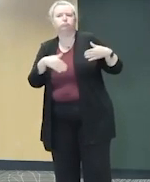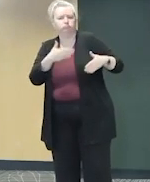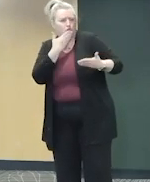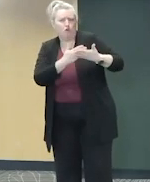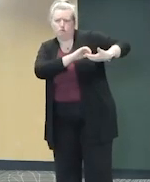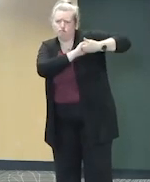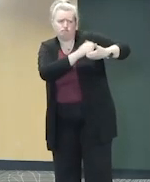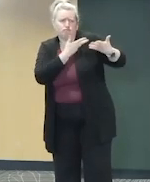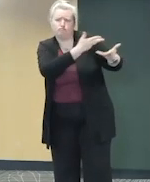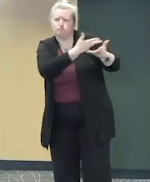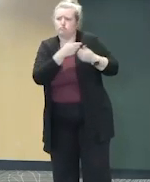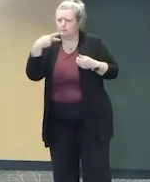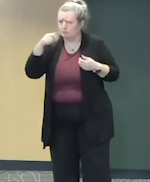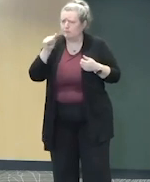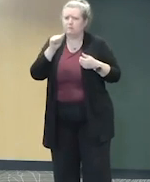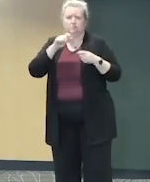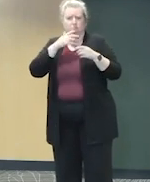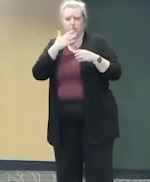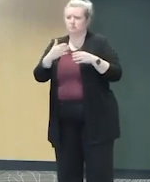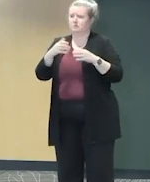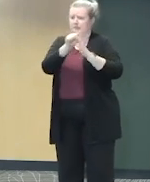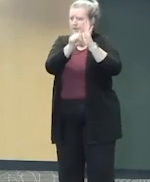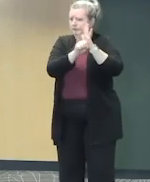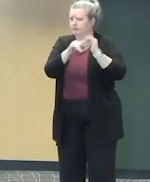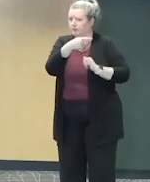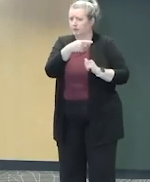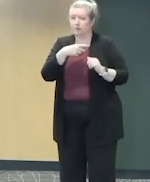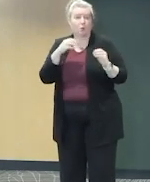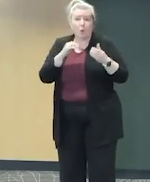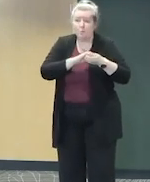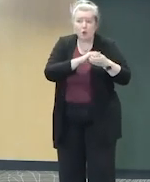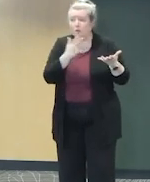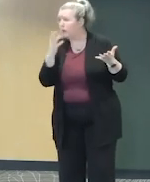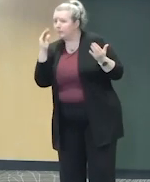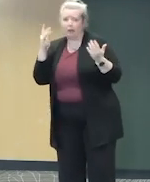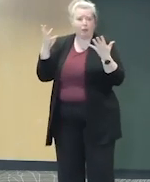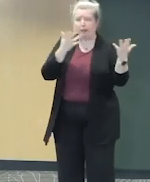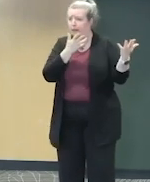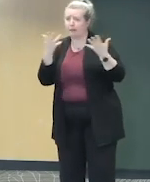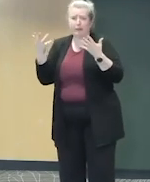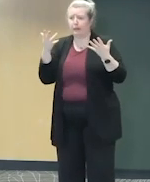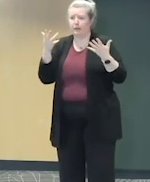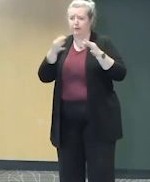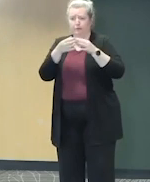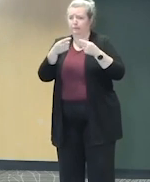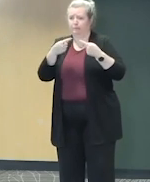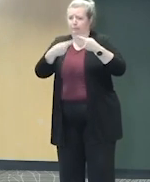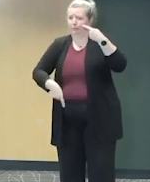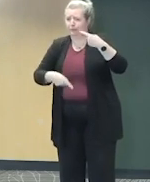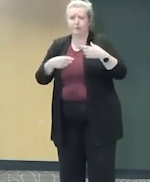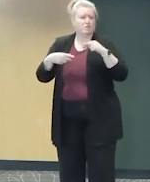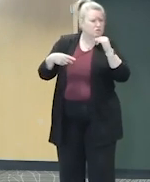coordinate. Sometimes if you're not coordinating, you get unintended consequences. If we do one move, it might spill problems